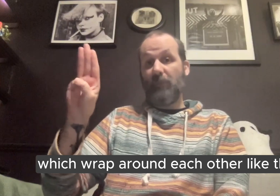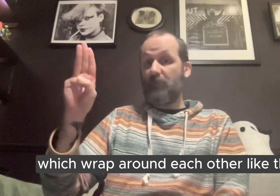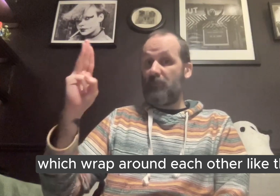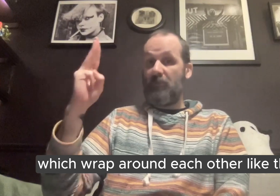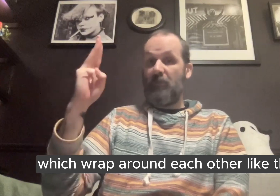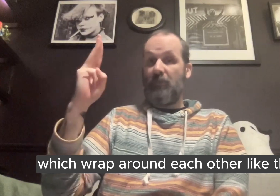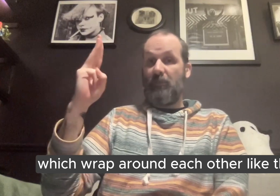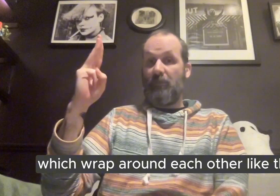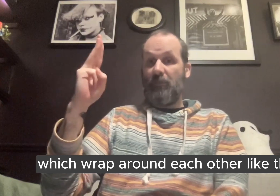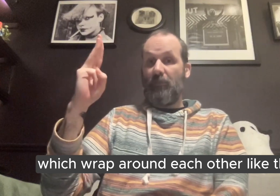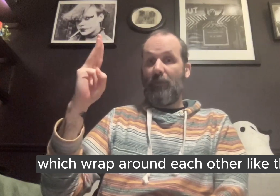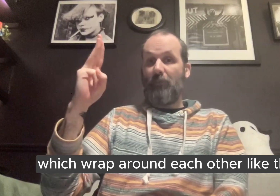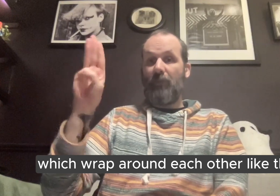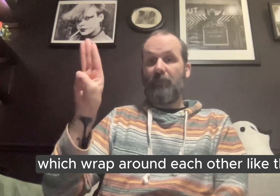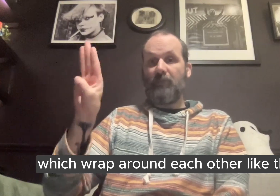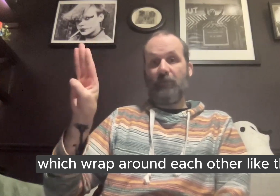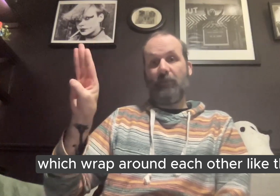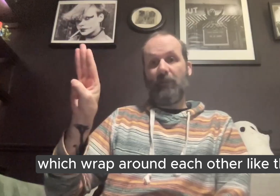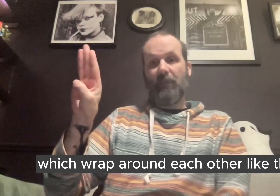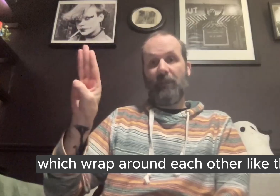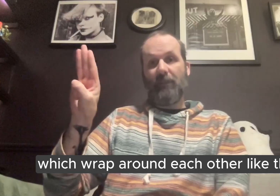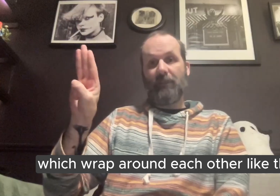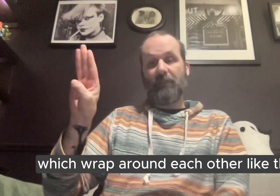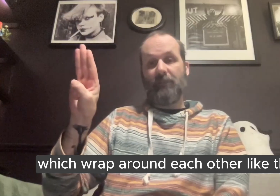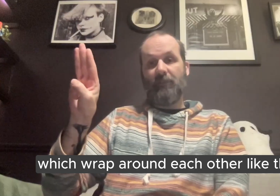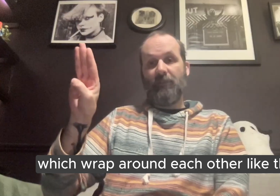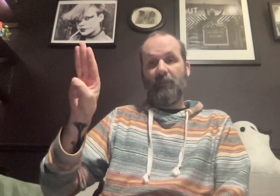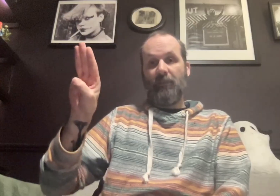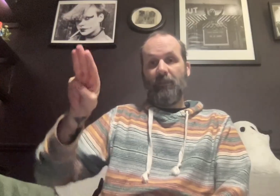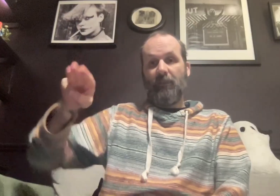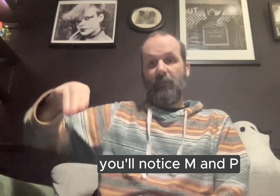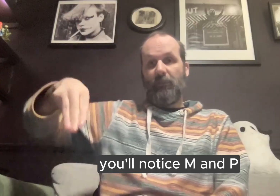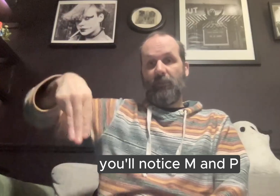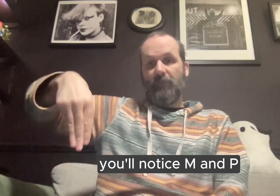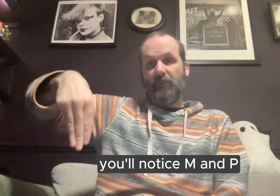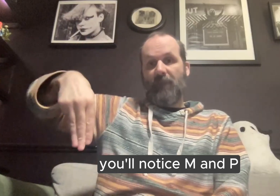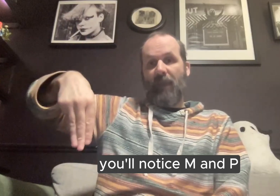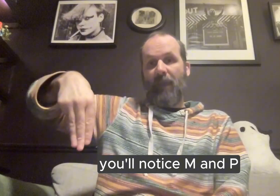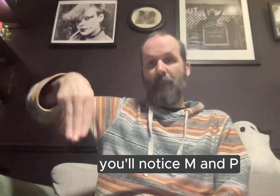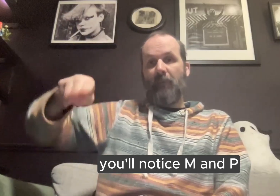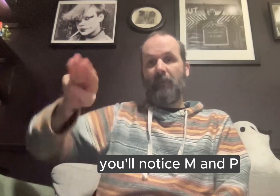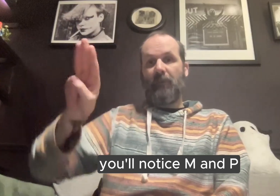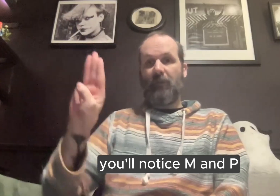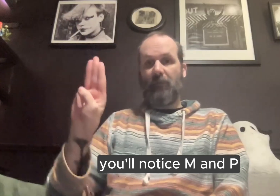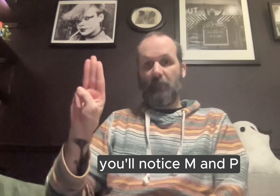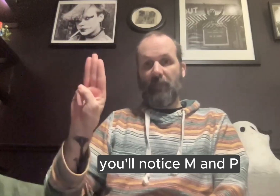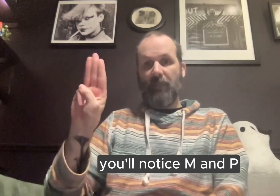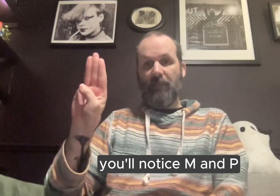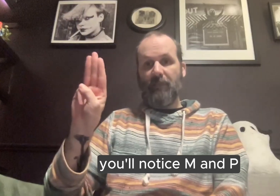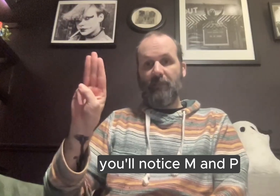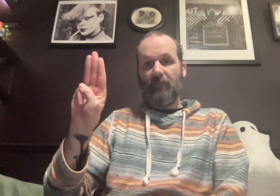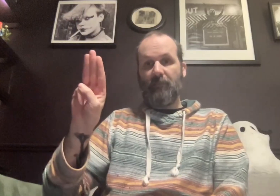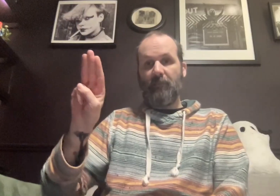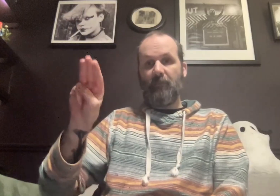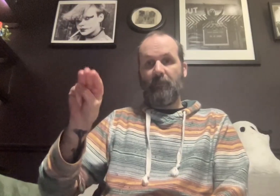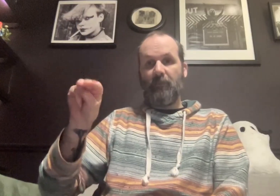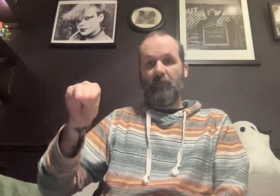which wrap around each other like that. You'll notice M and P